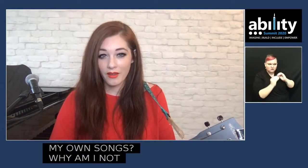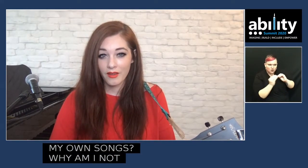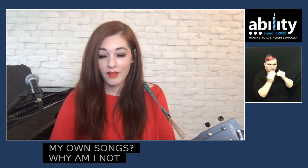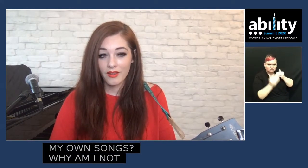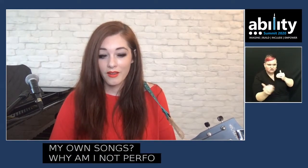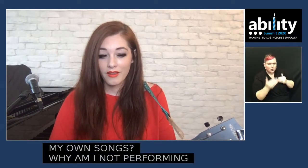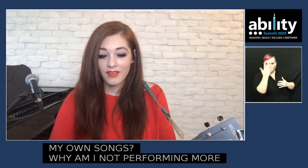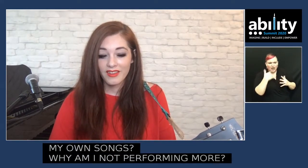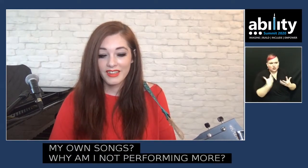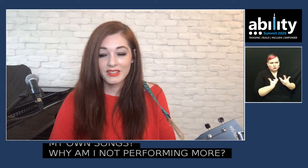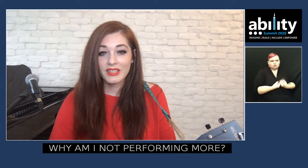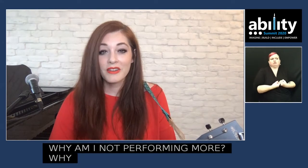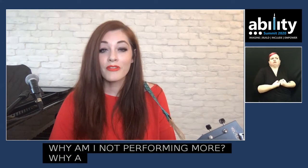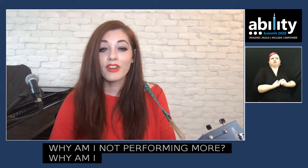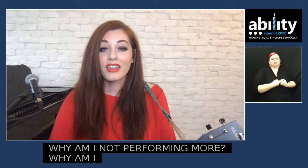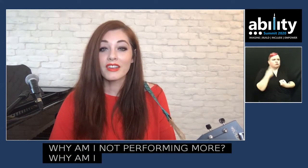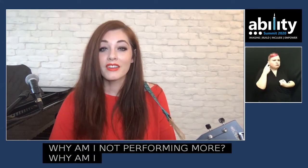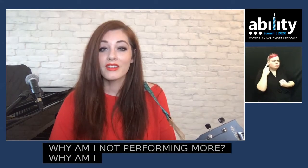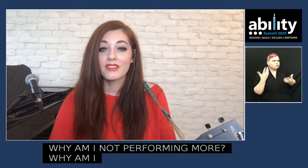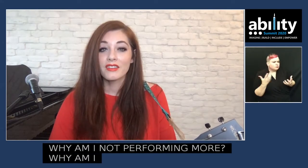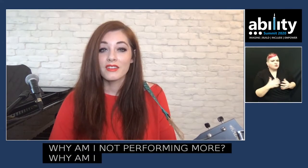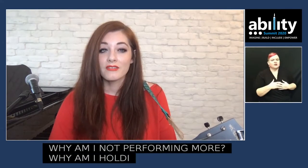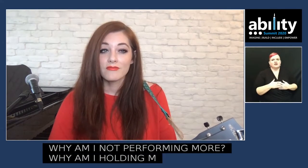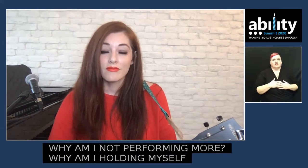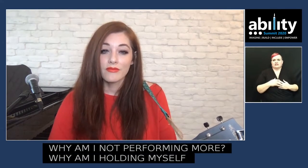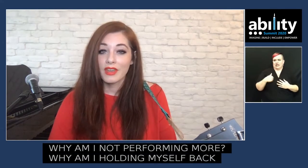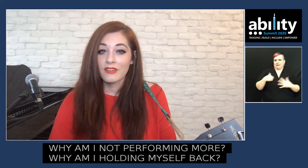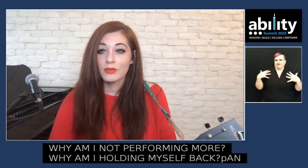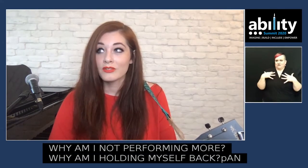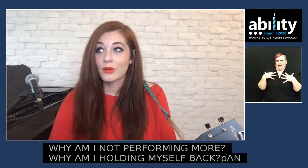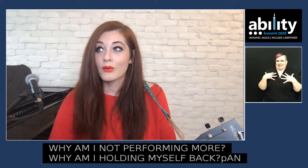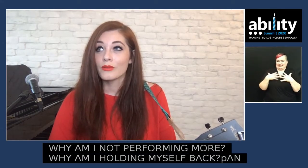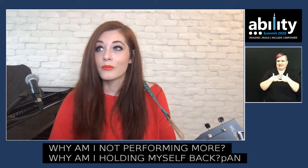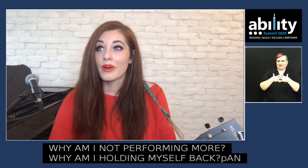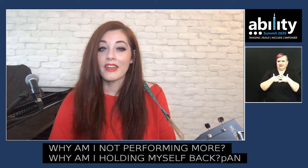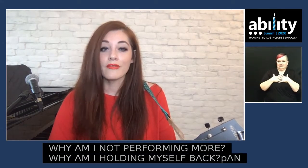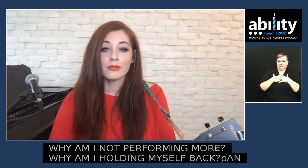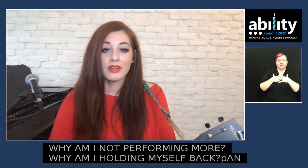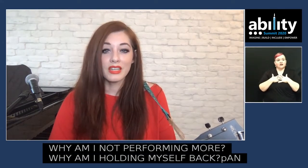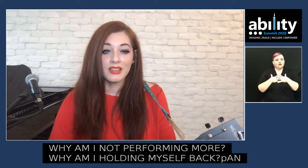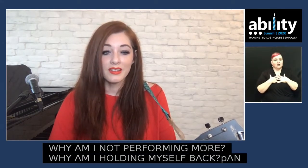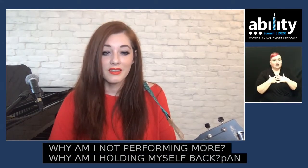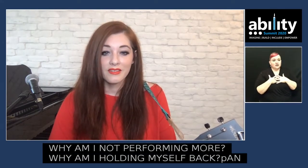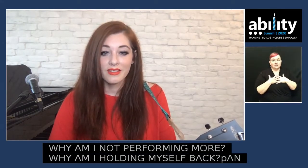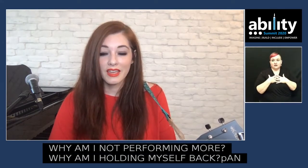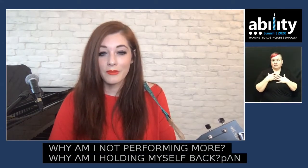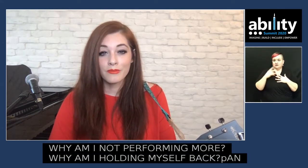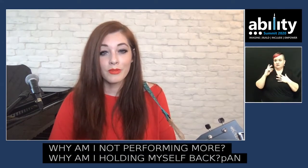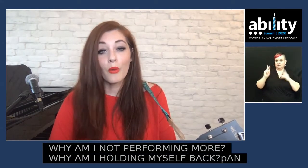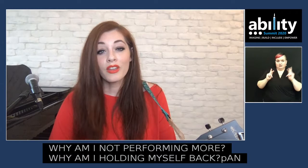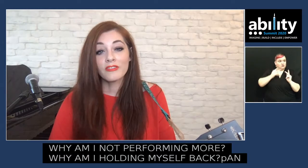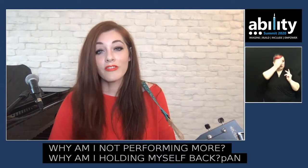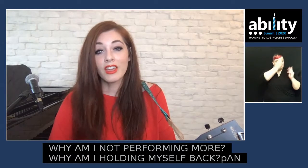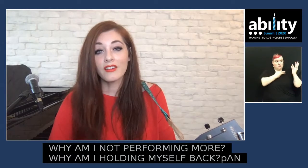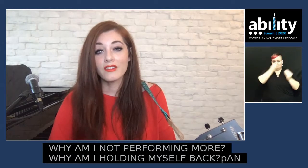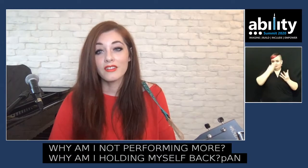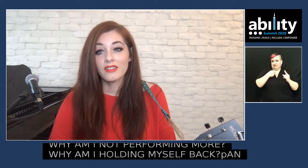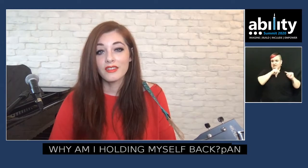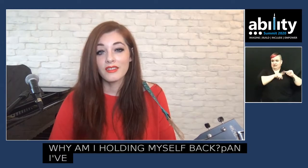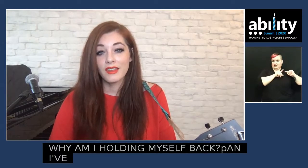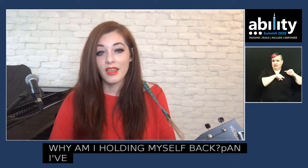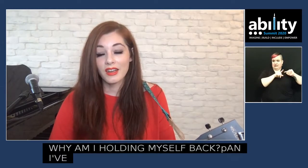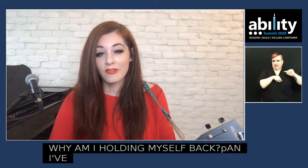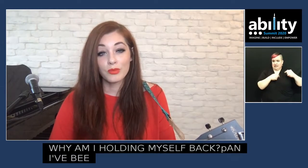myself back? And I said, I'm afraid. I've been told by everybody that I'm going to